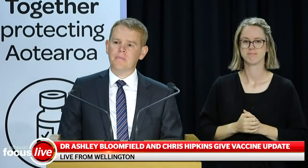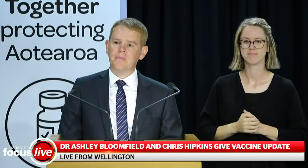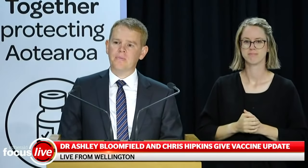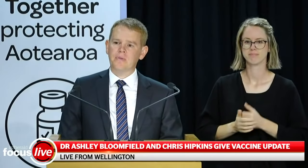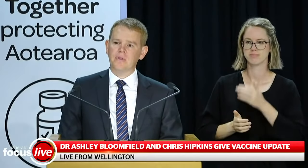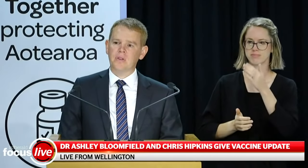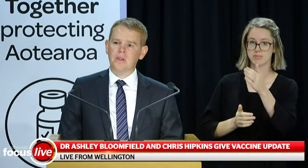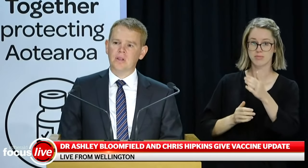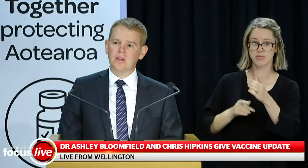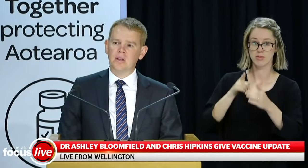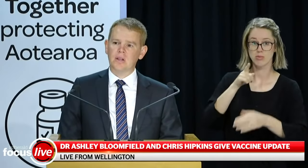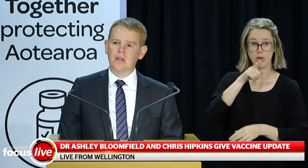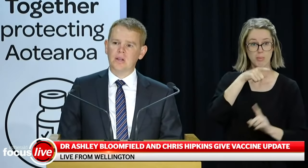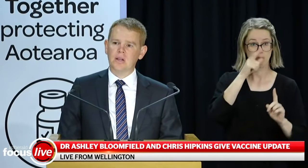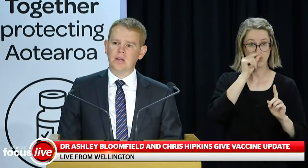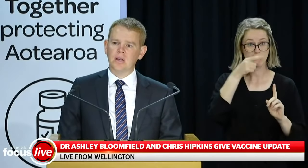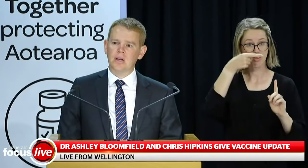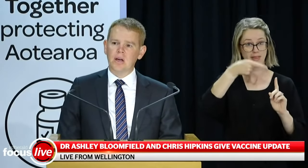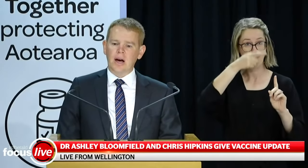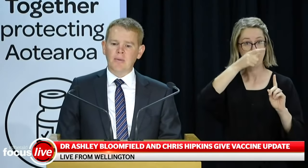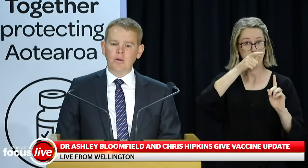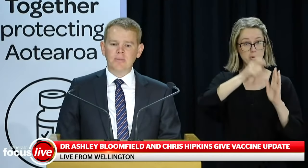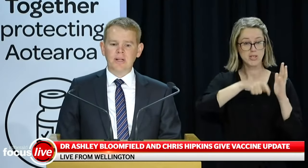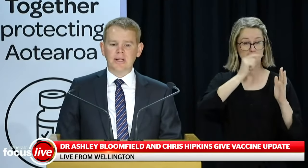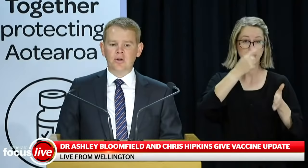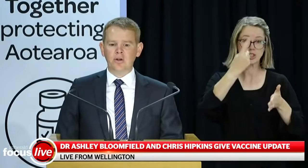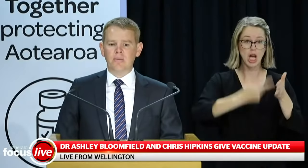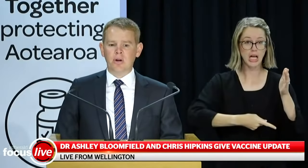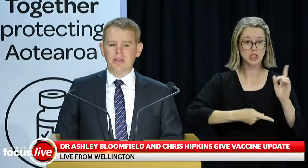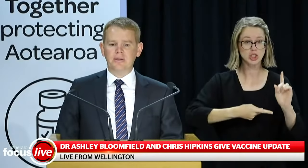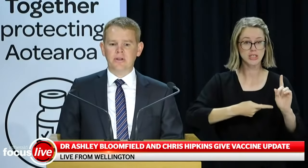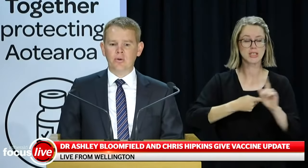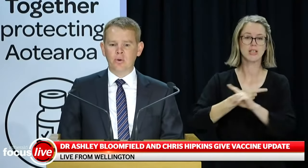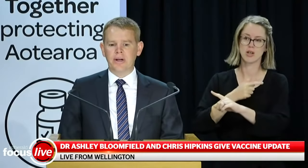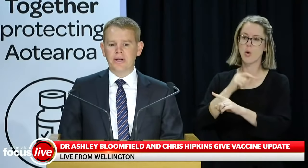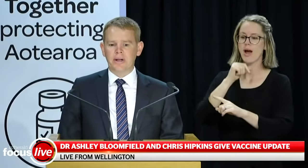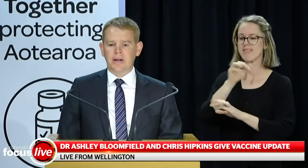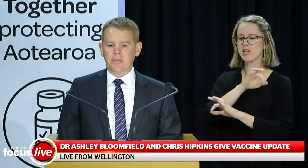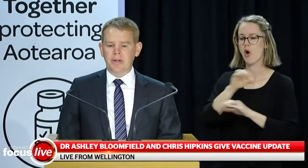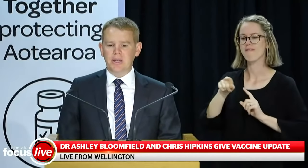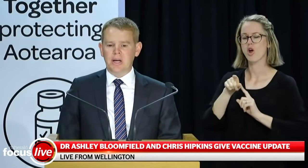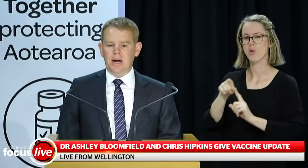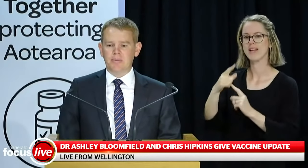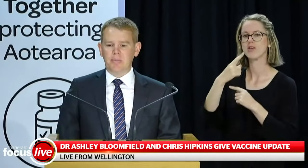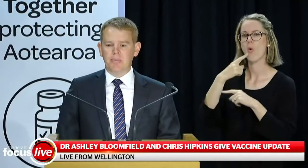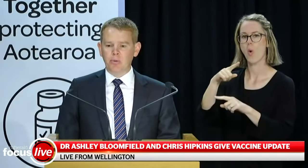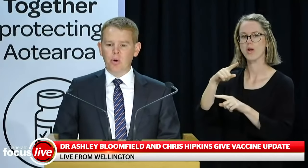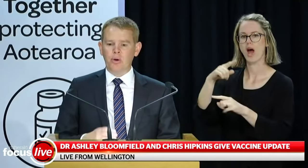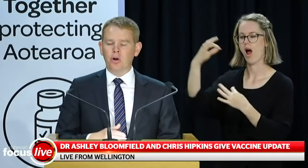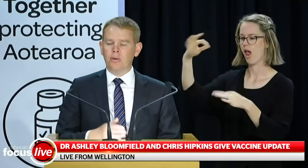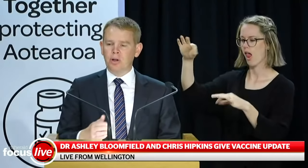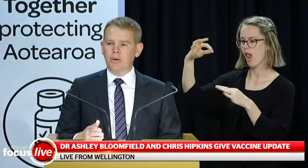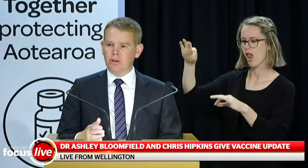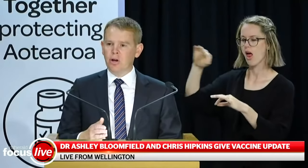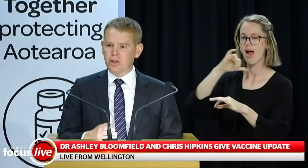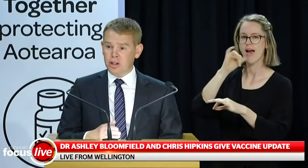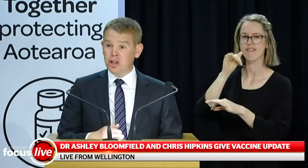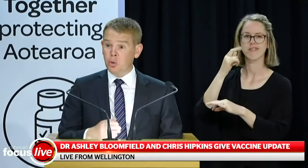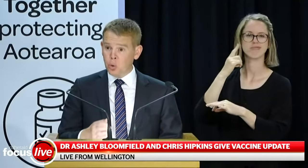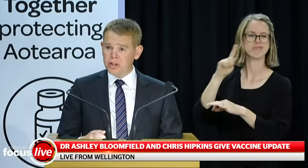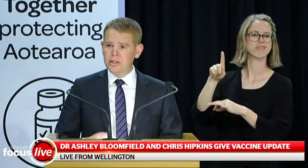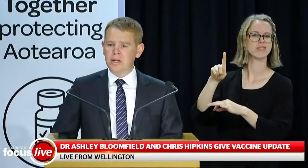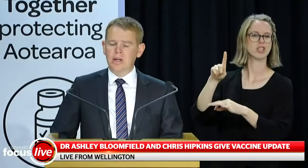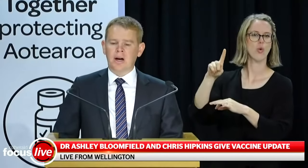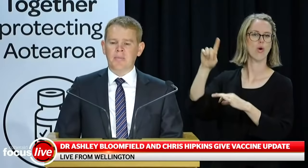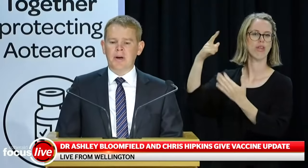there any penalties that the person can face because of that? Ultimately, non-compliance with the order can be people who are not complying with